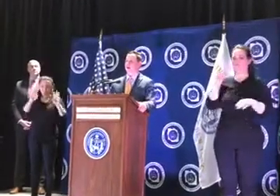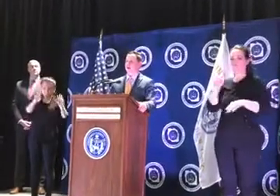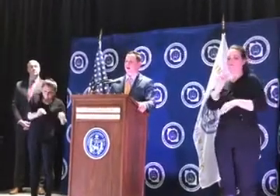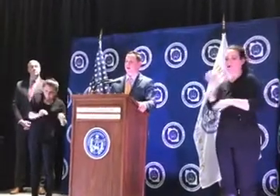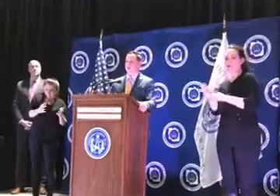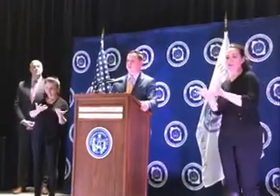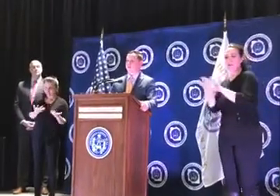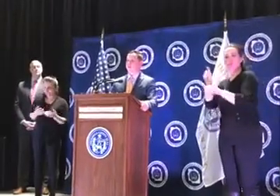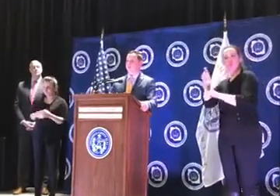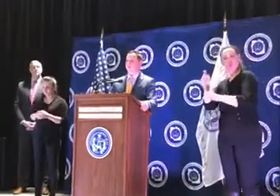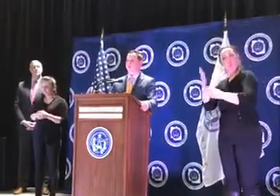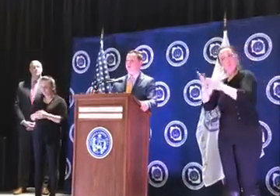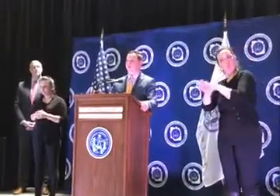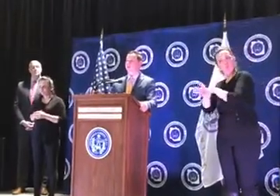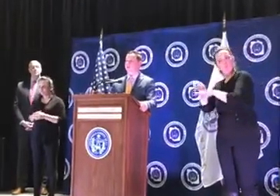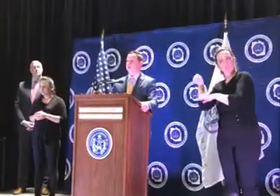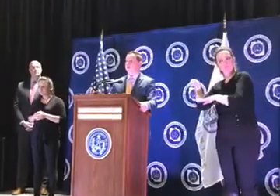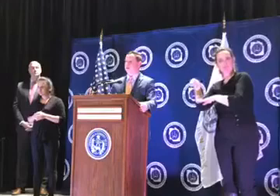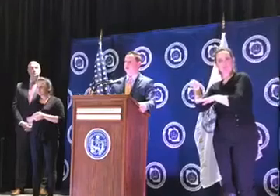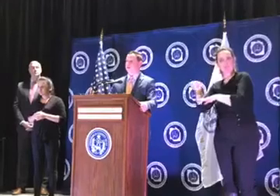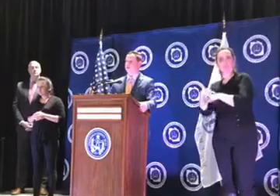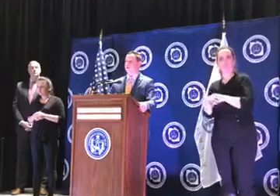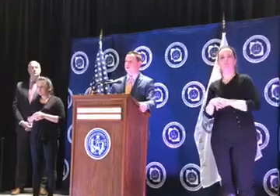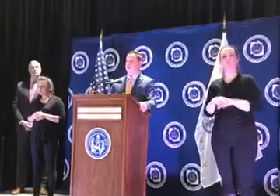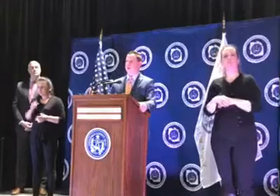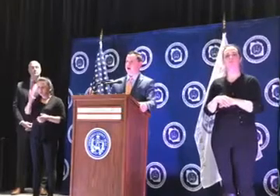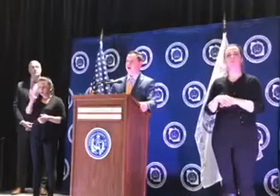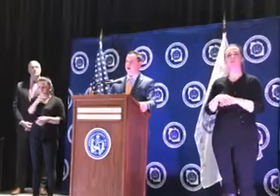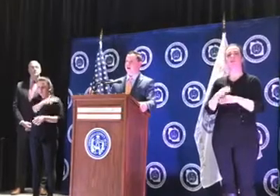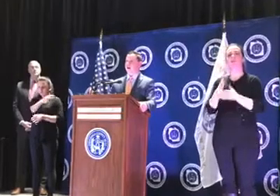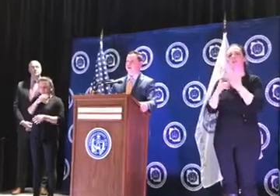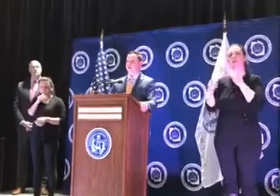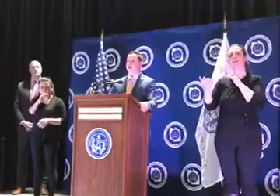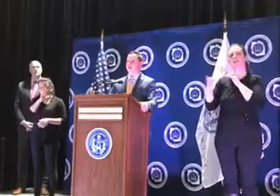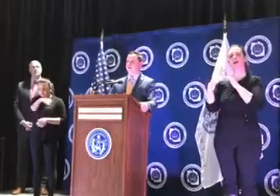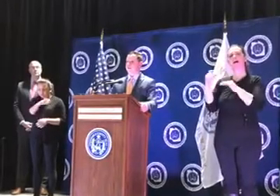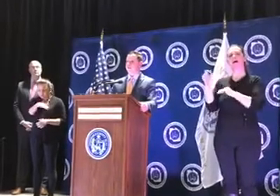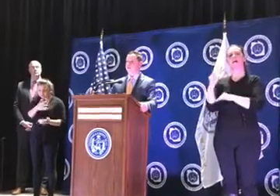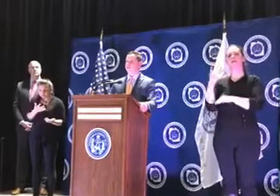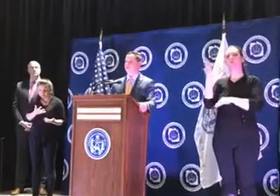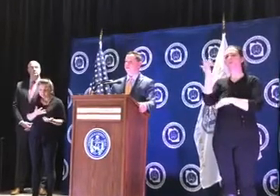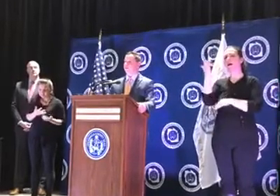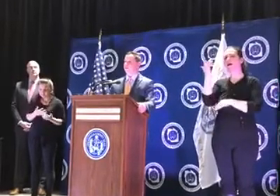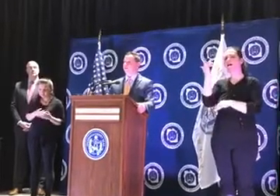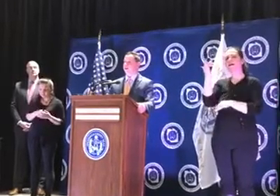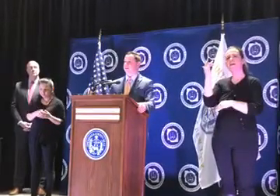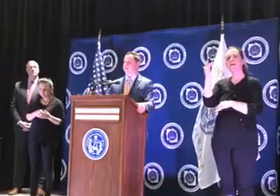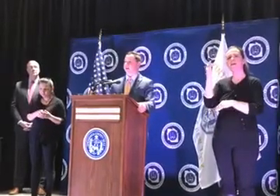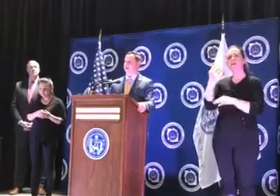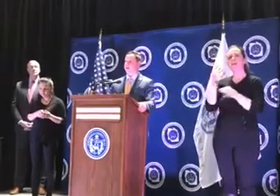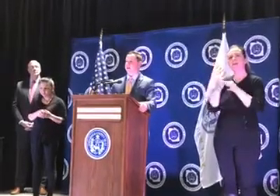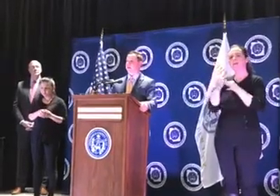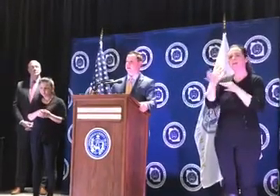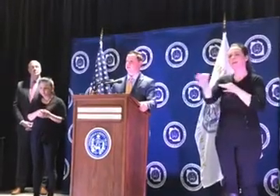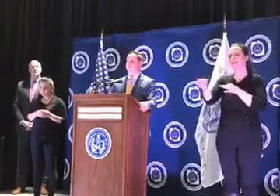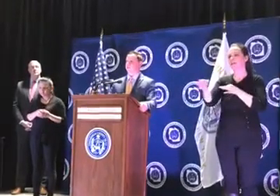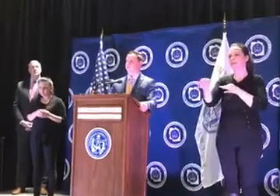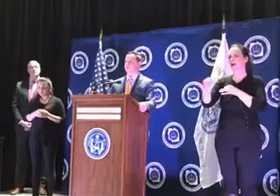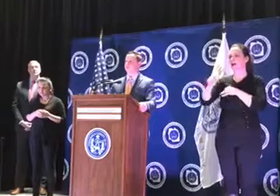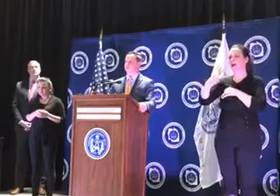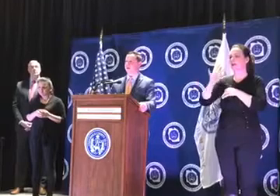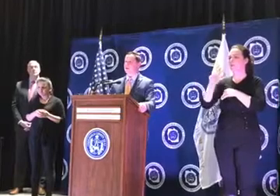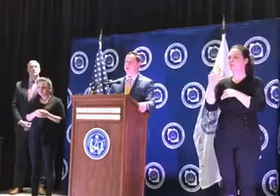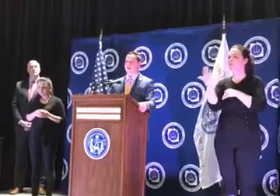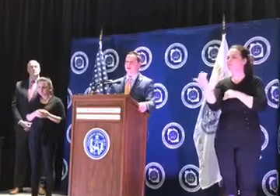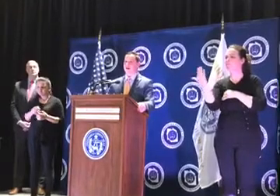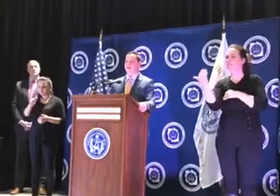why. Someone emailed me, asked me why I extended the April 15th tax deadline. They want to get their